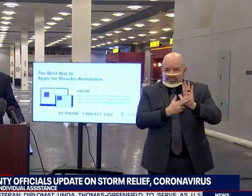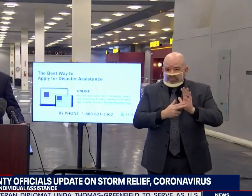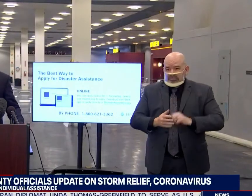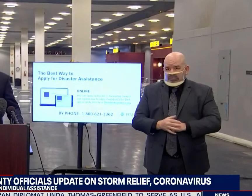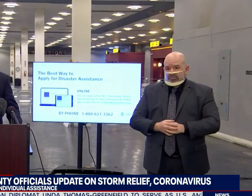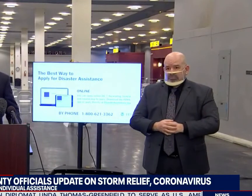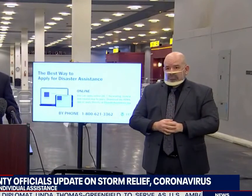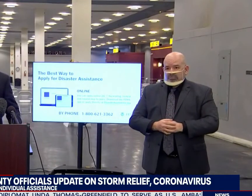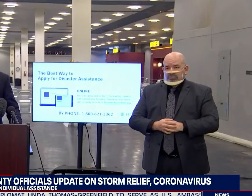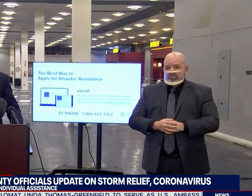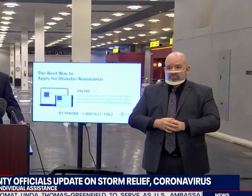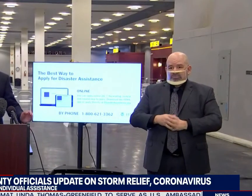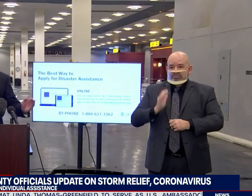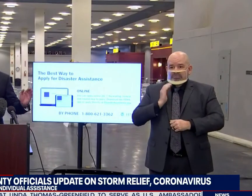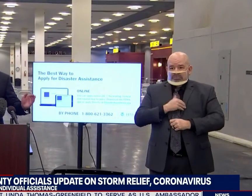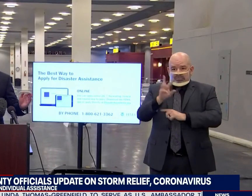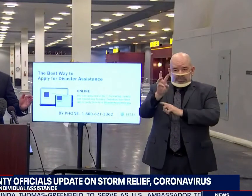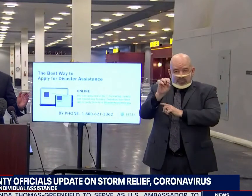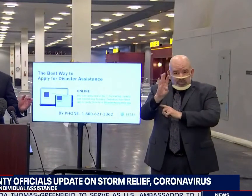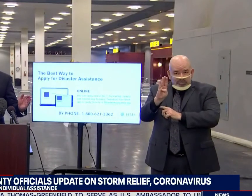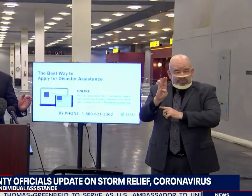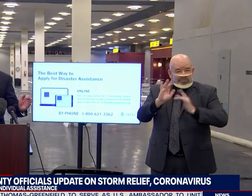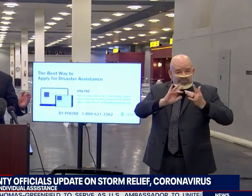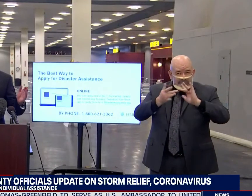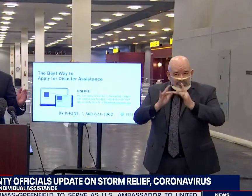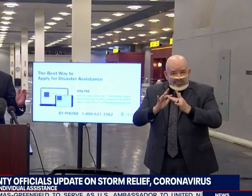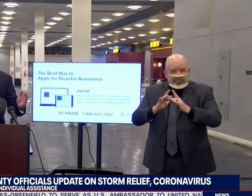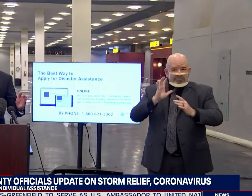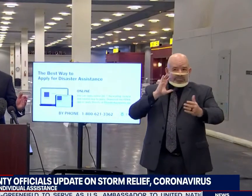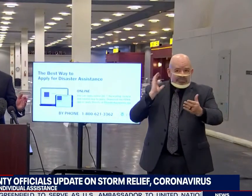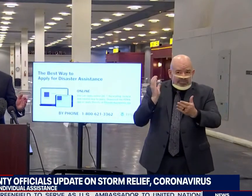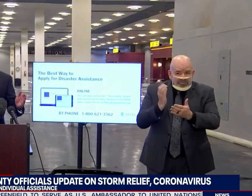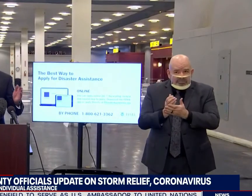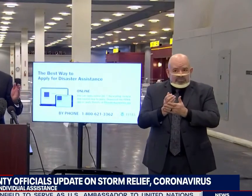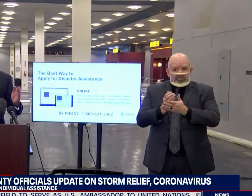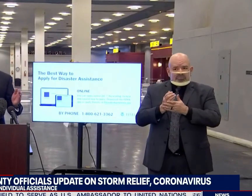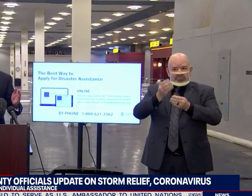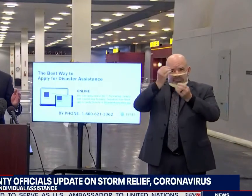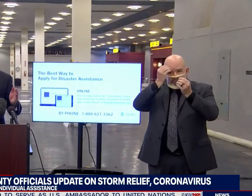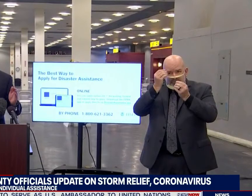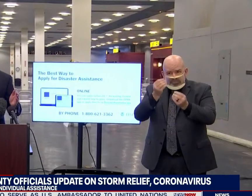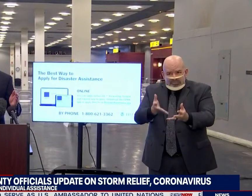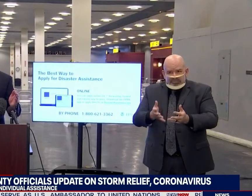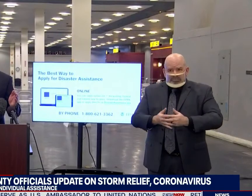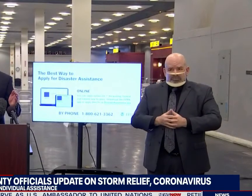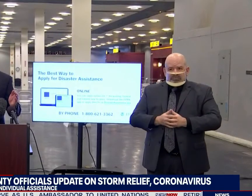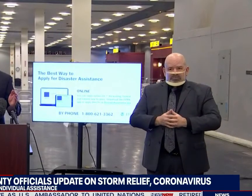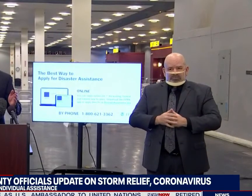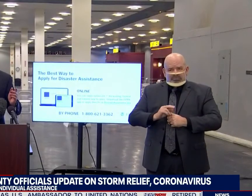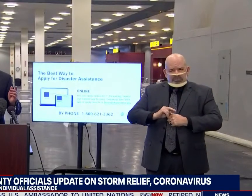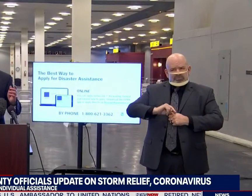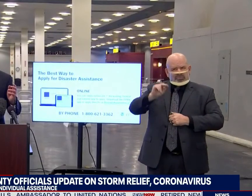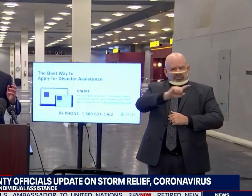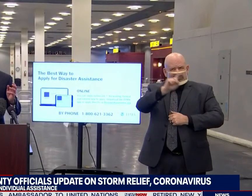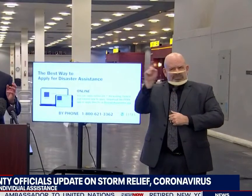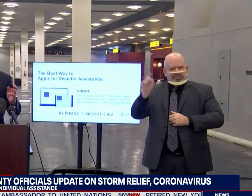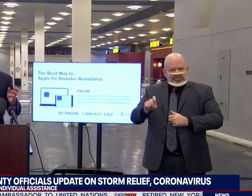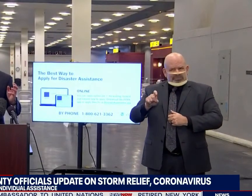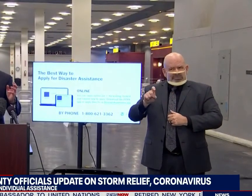your county will be added, too. I think most of North Texas has now qualified for individual assistance.